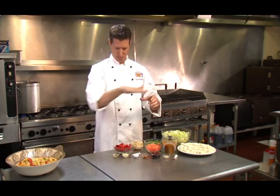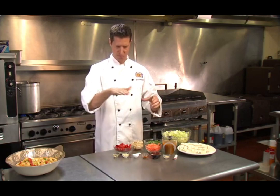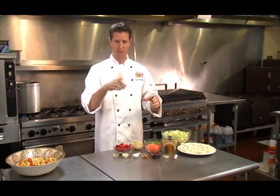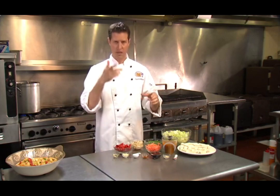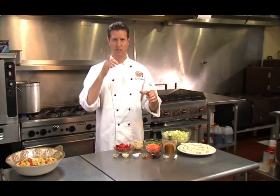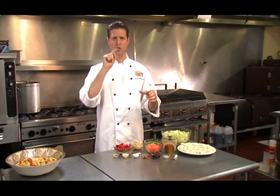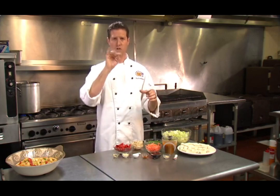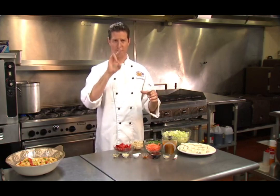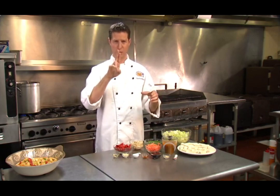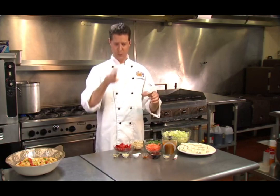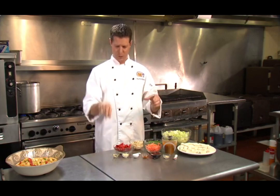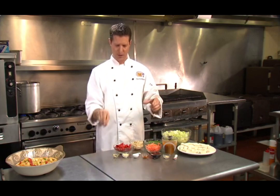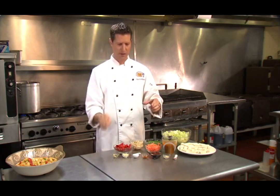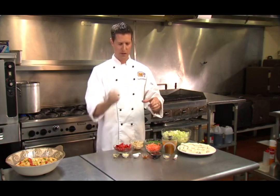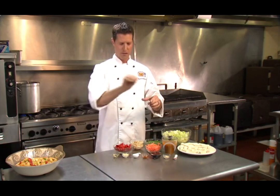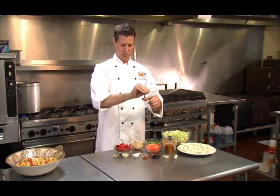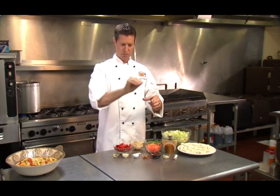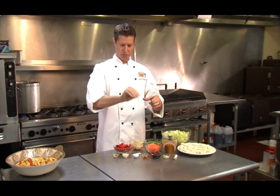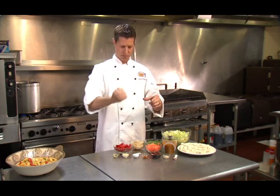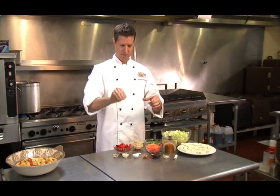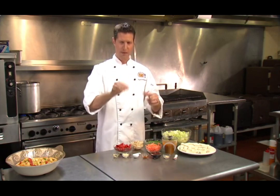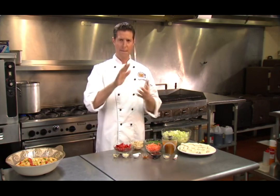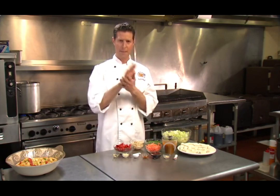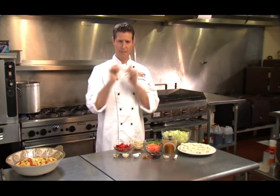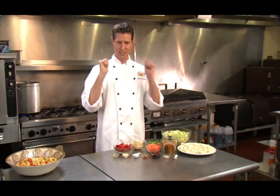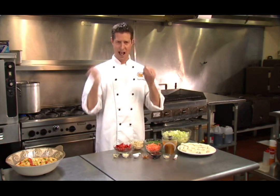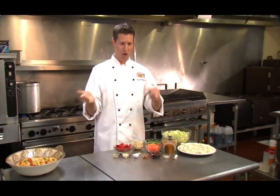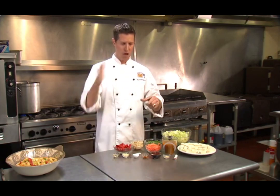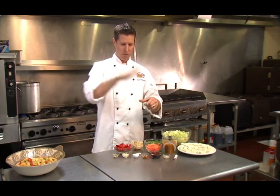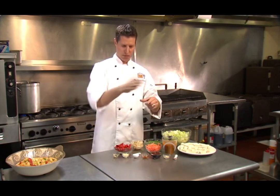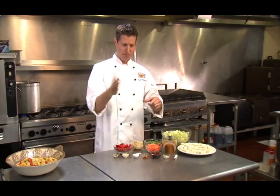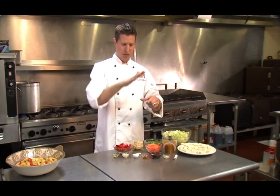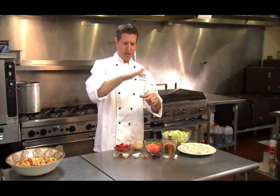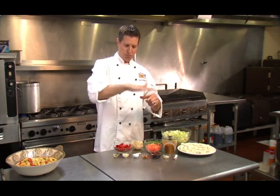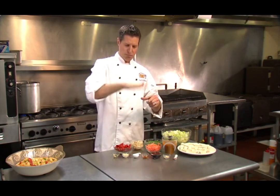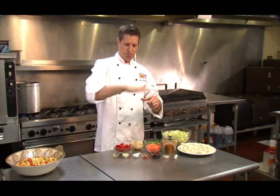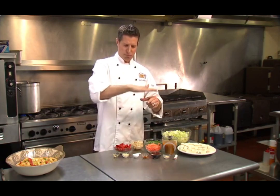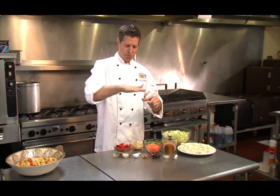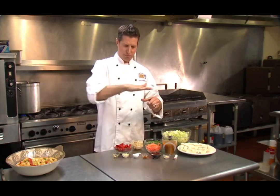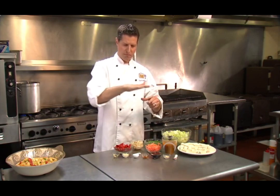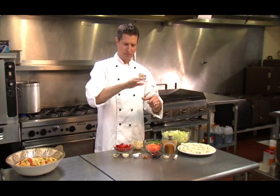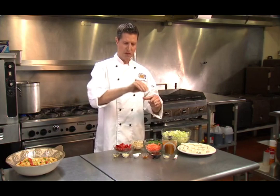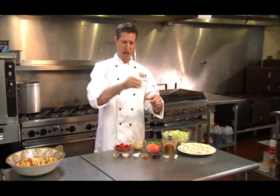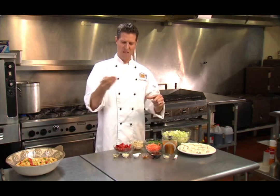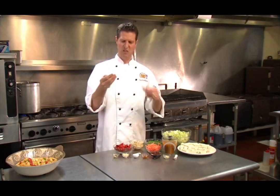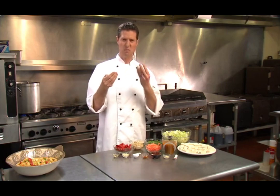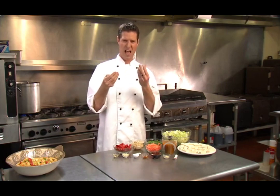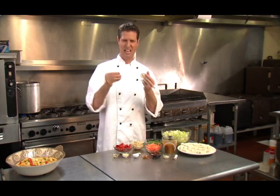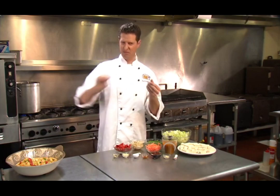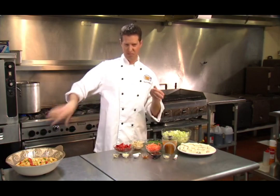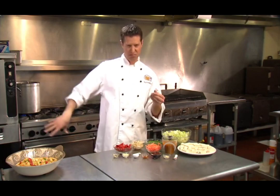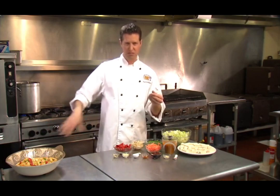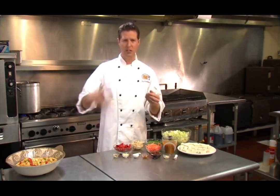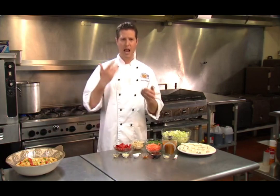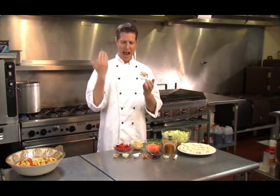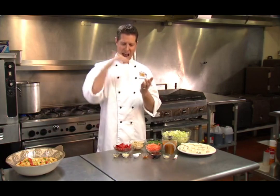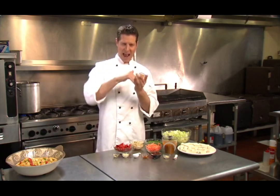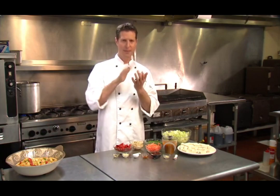on the plate and lay the tofu on it. Use another paper towel to cover it and press gently. Discard the wet paper towels and